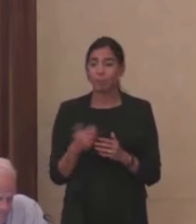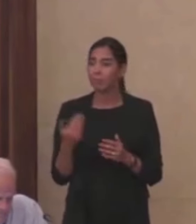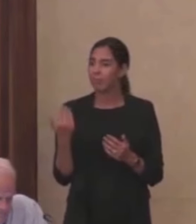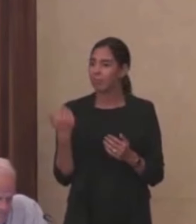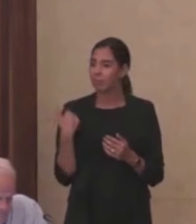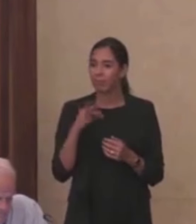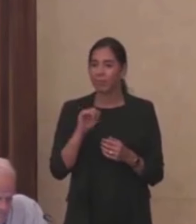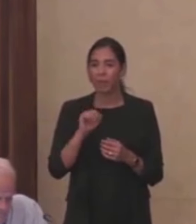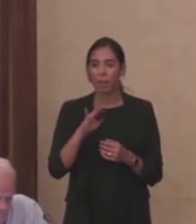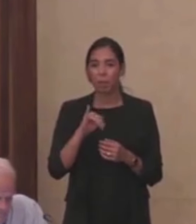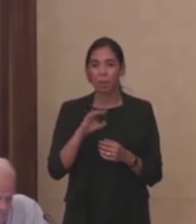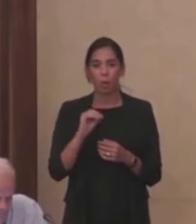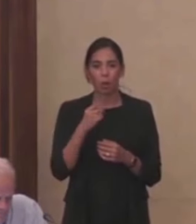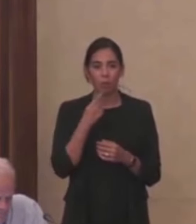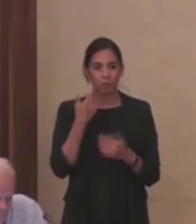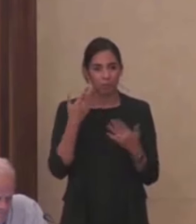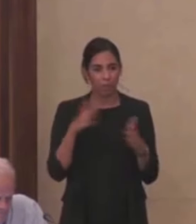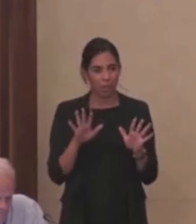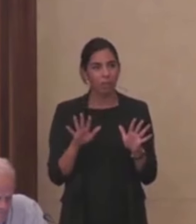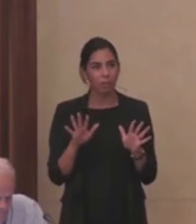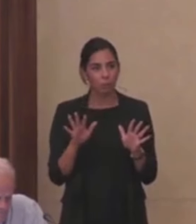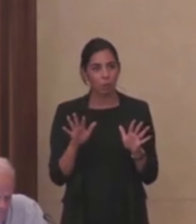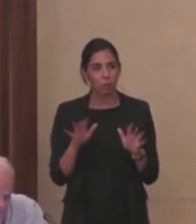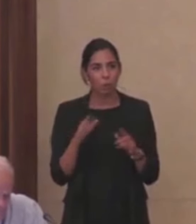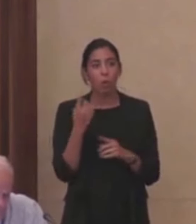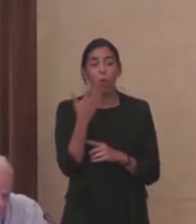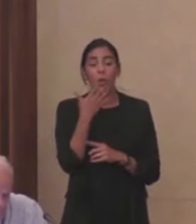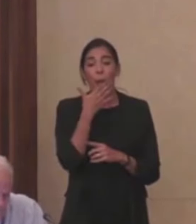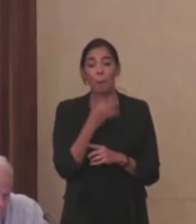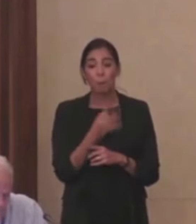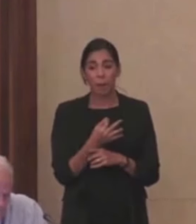As Fabio said just today,